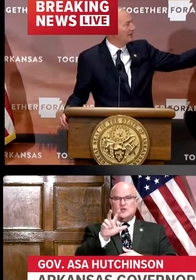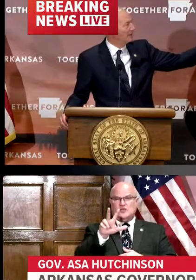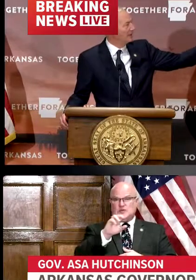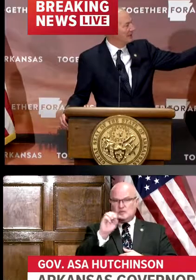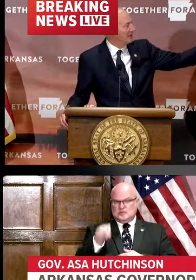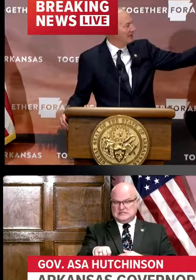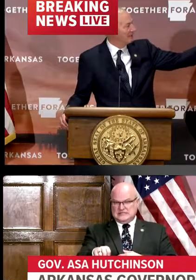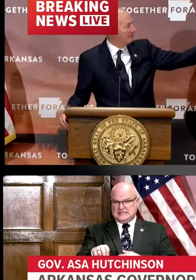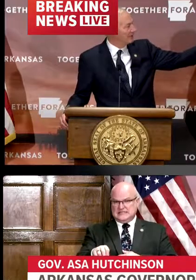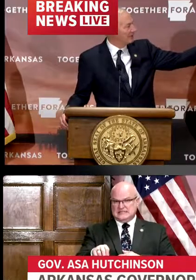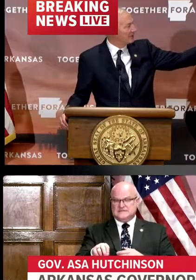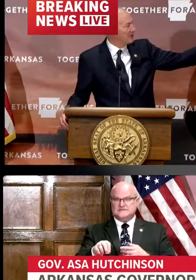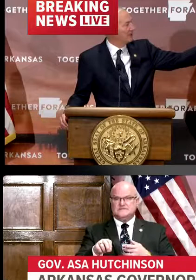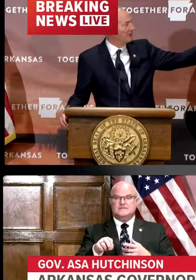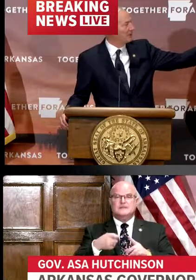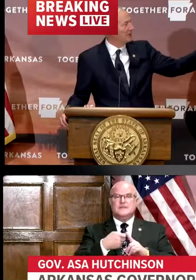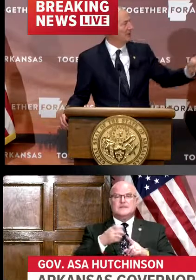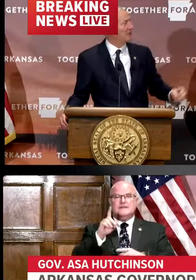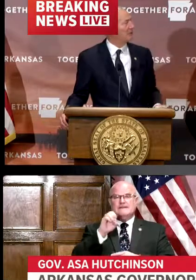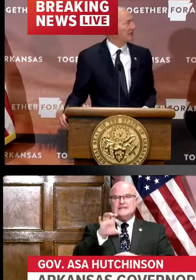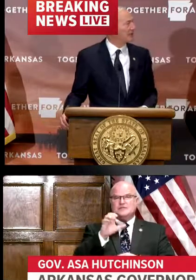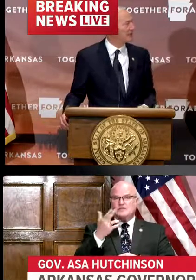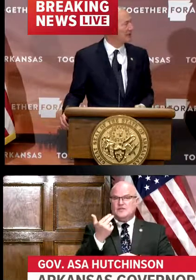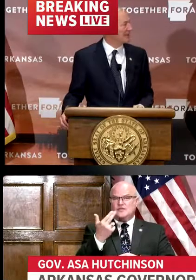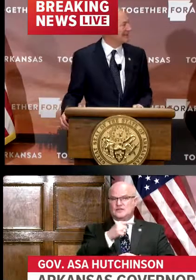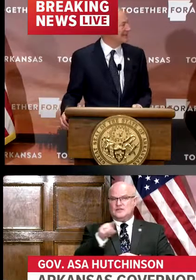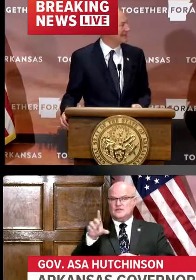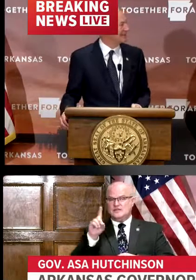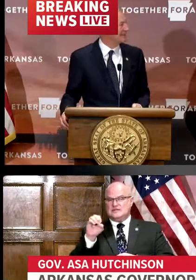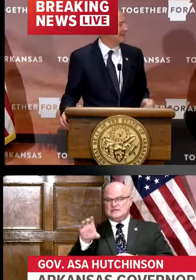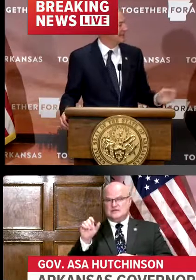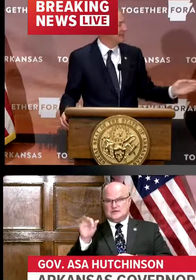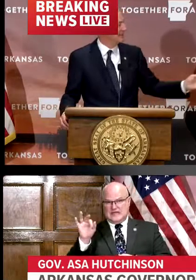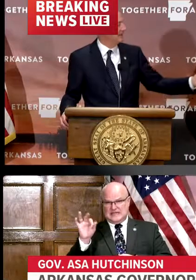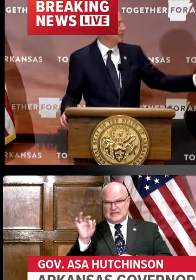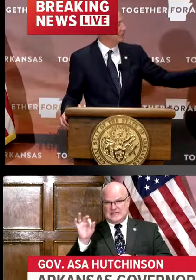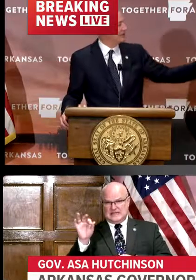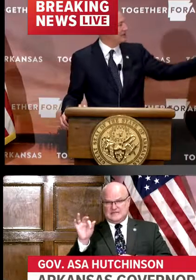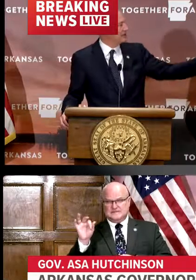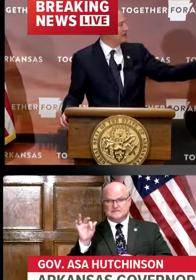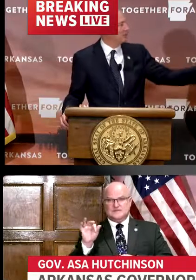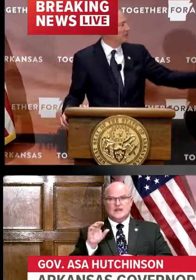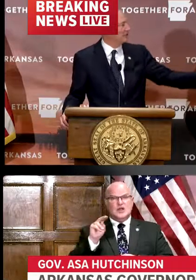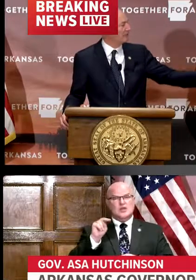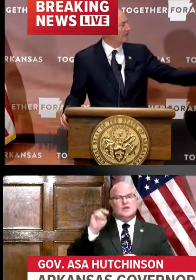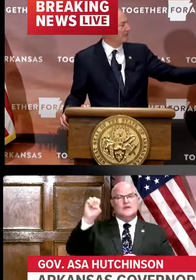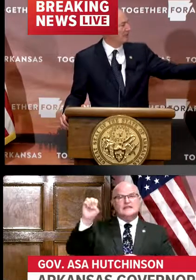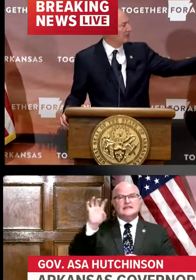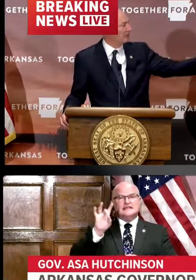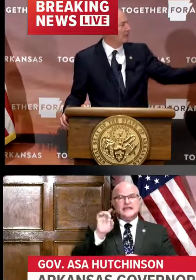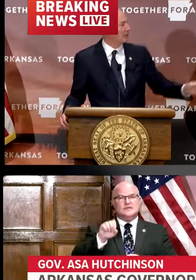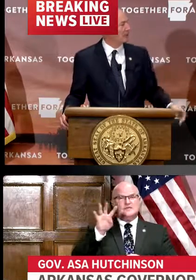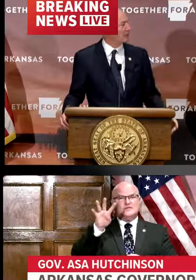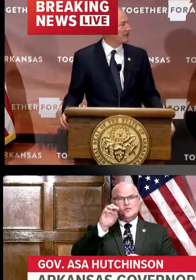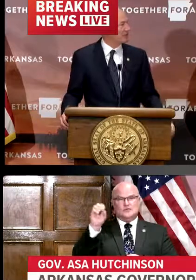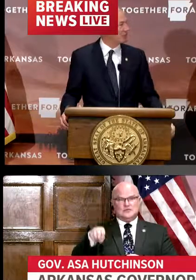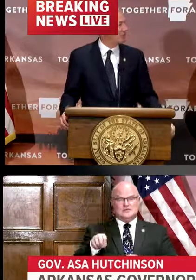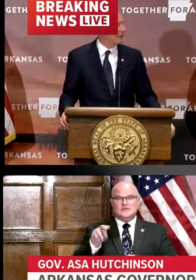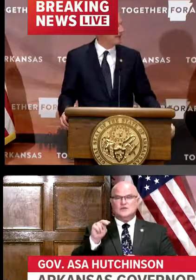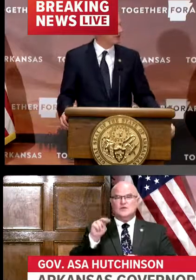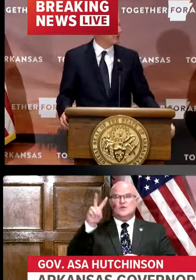9.3% from December 13th to December 19th. Northeast 8.4%,